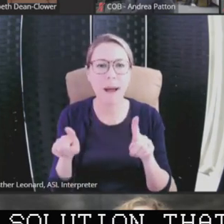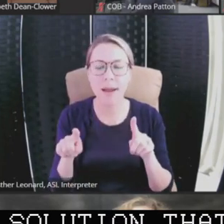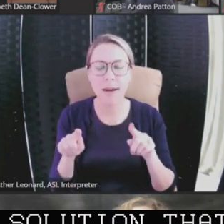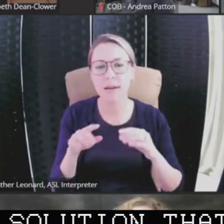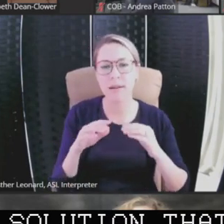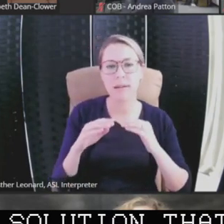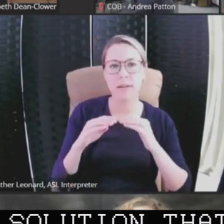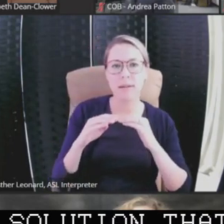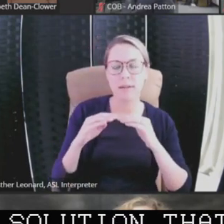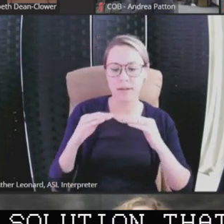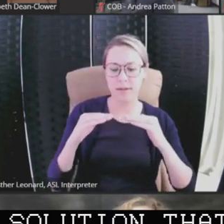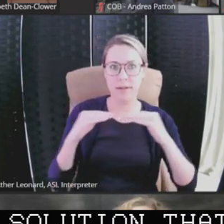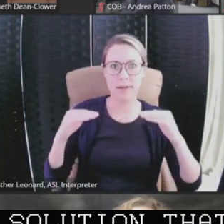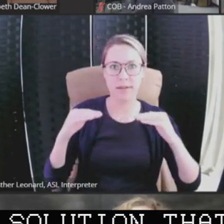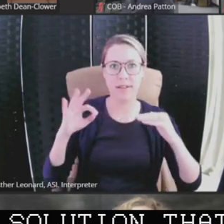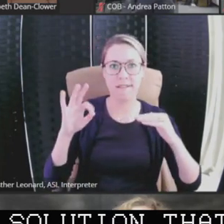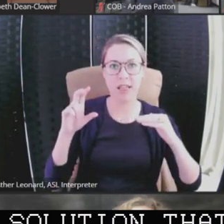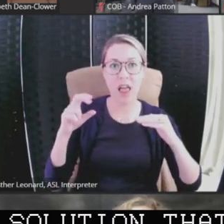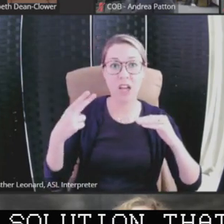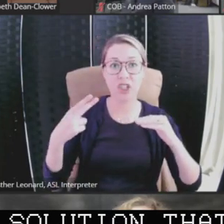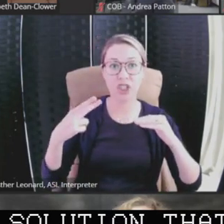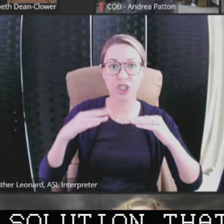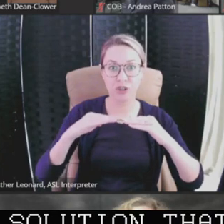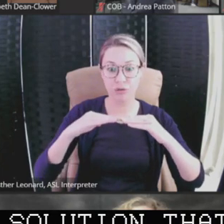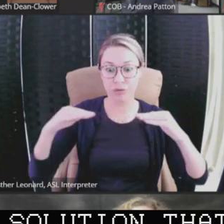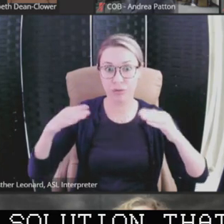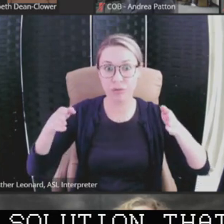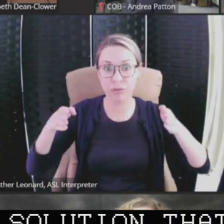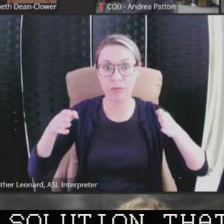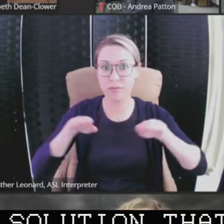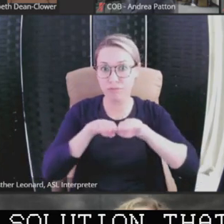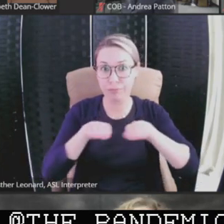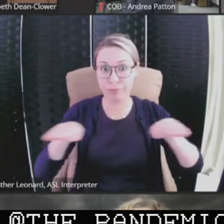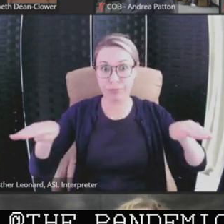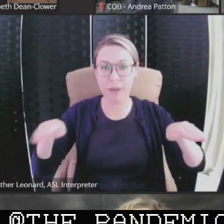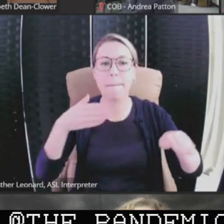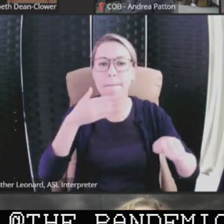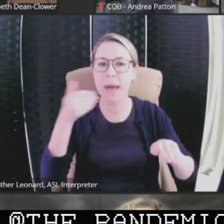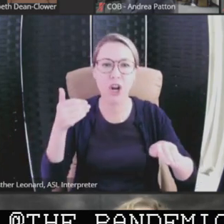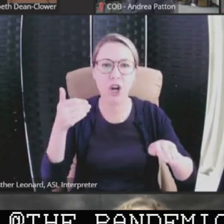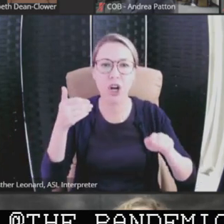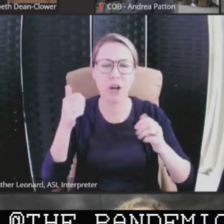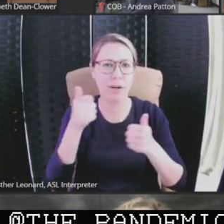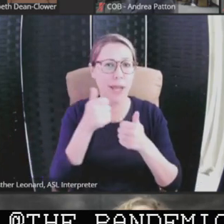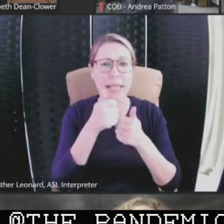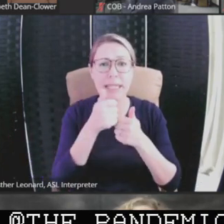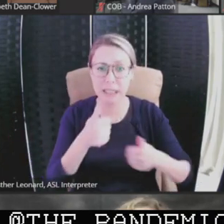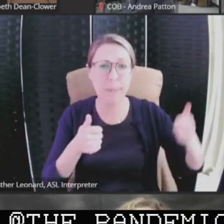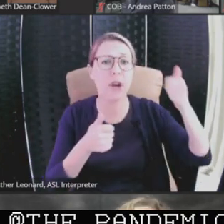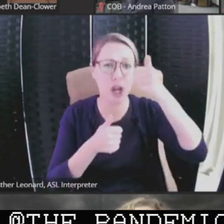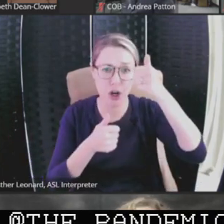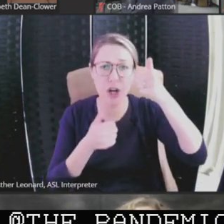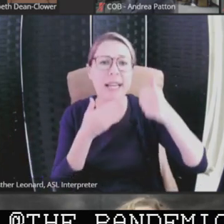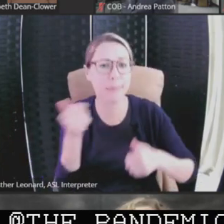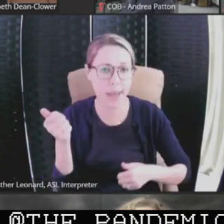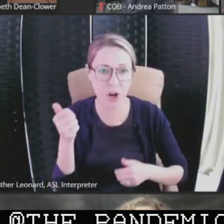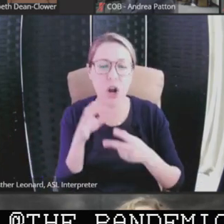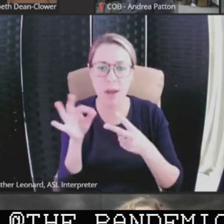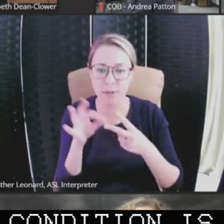condition, it's a superior option. 100% agree.